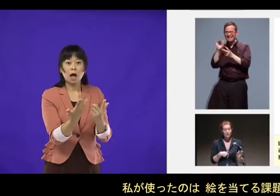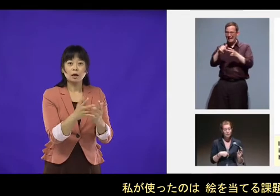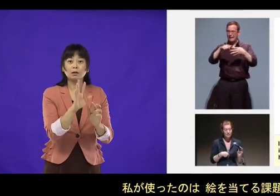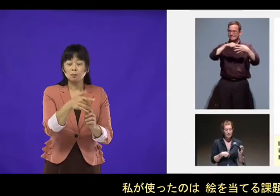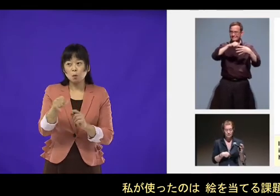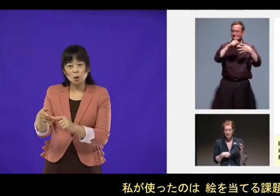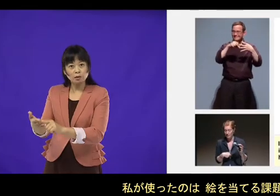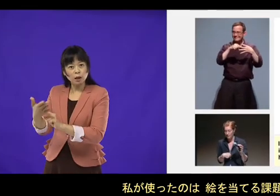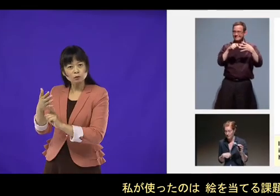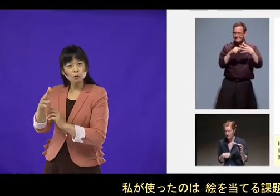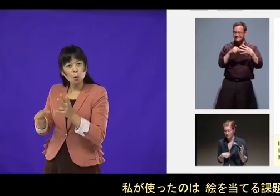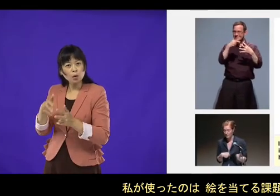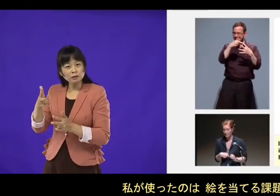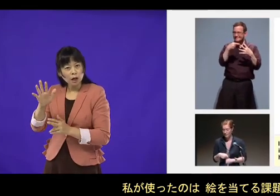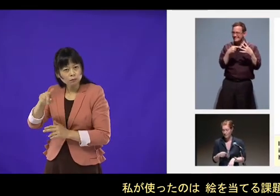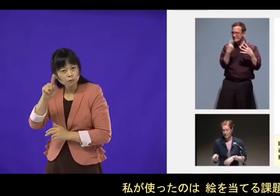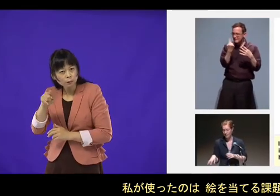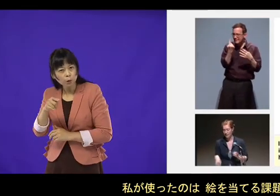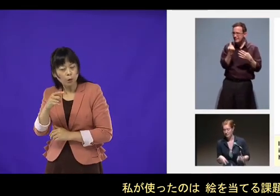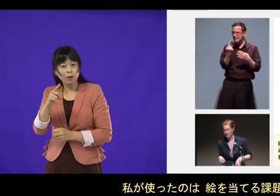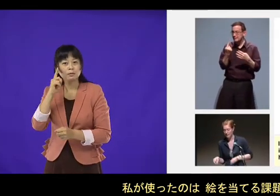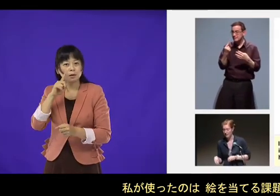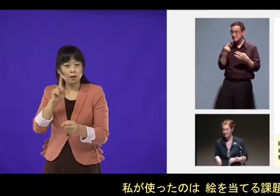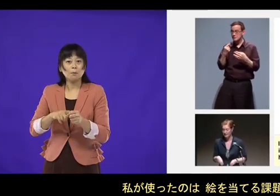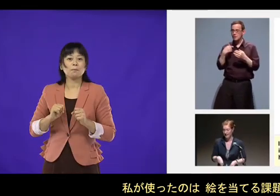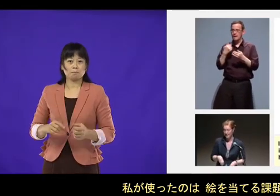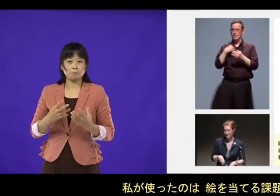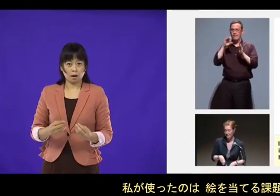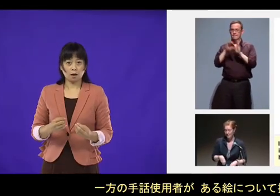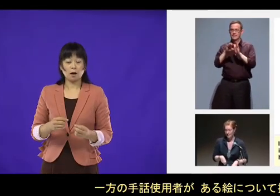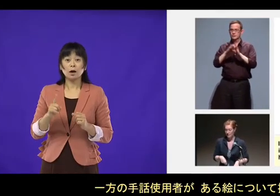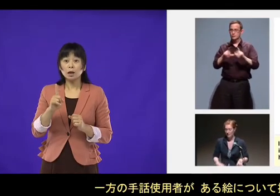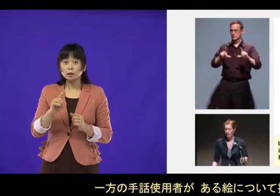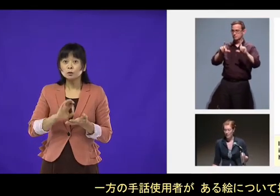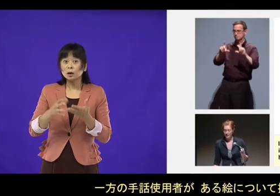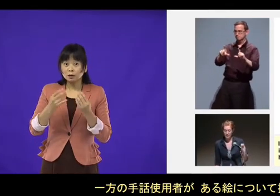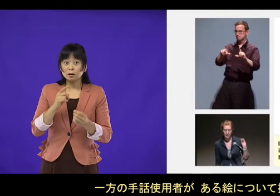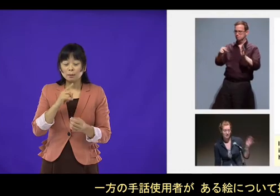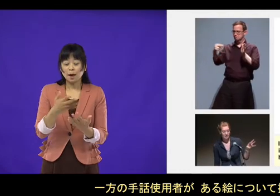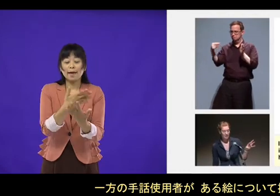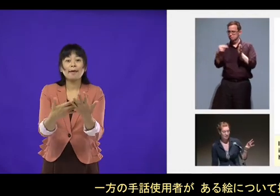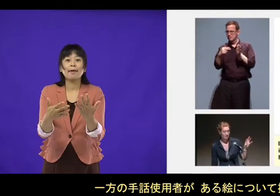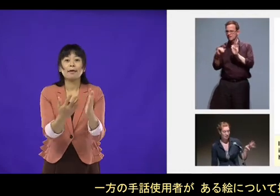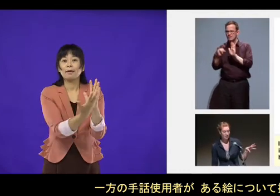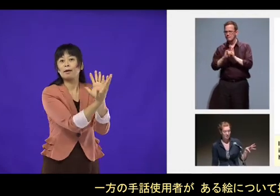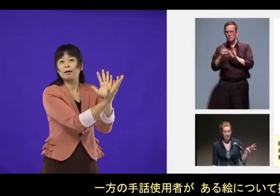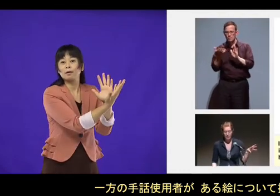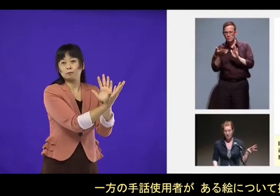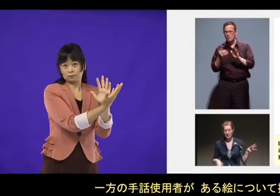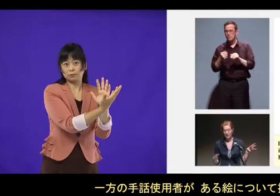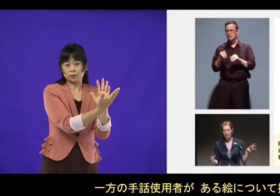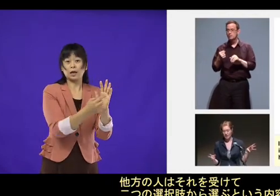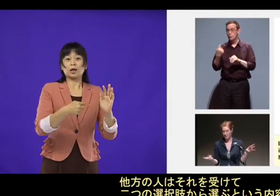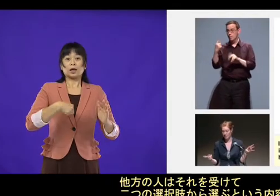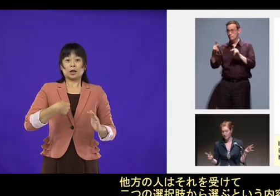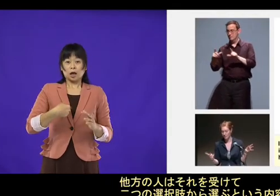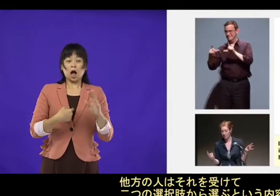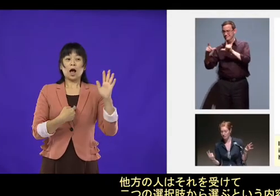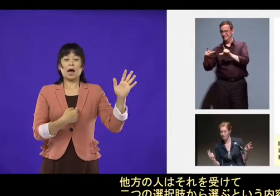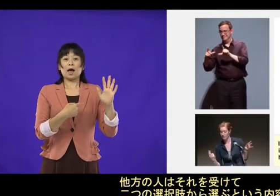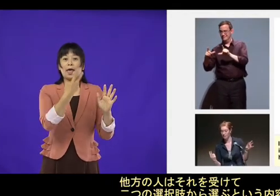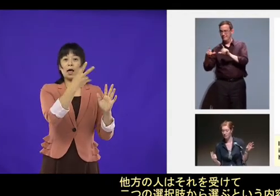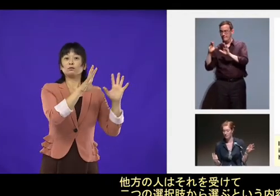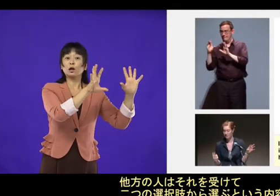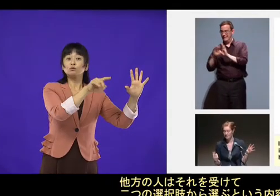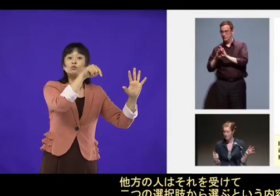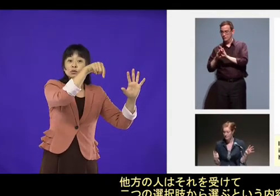what I used was sort of a picture identification task, where there's one signer describing a picture and the other one has to choose